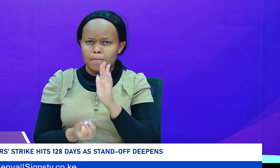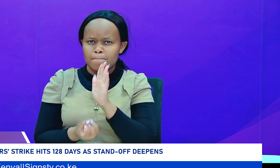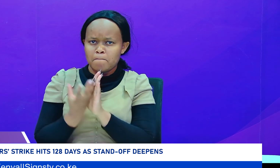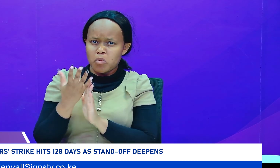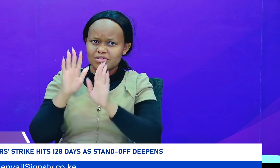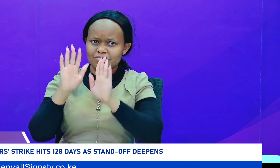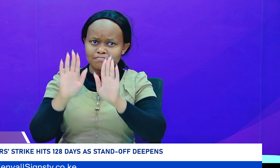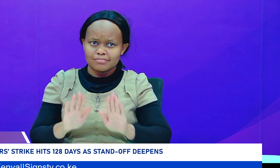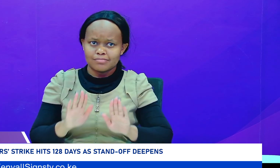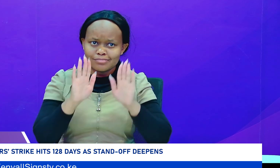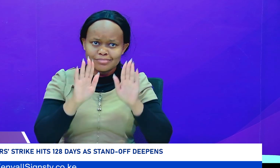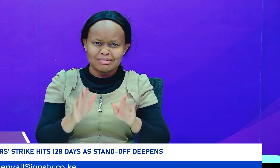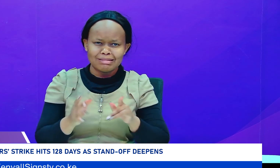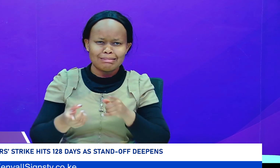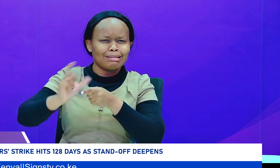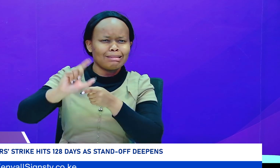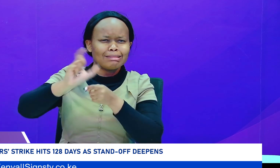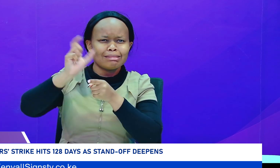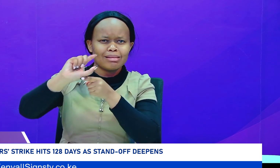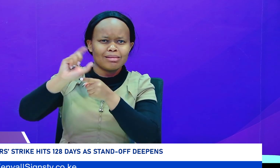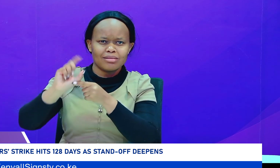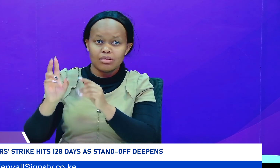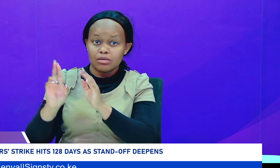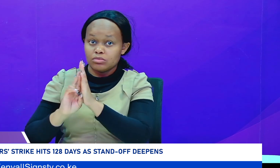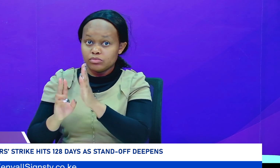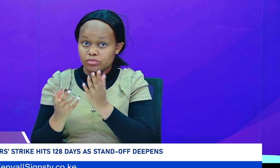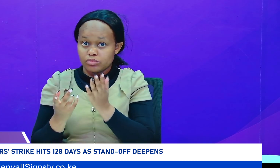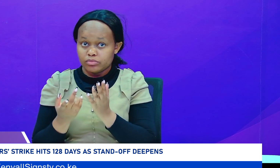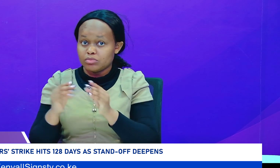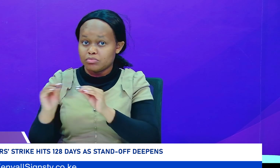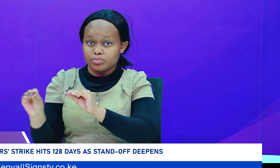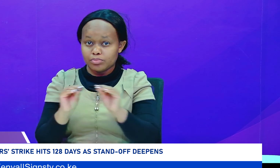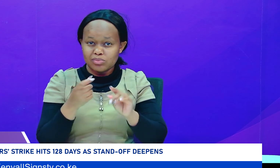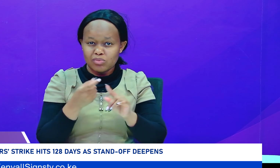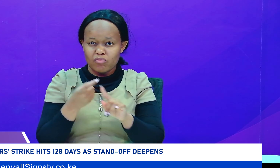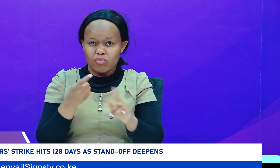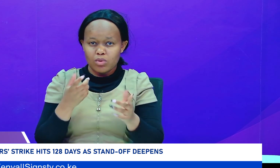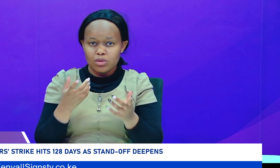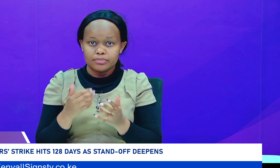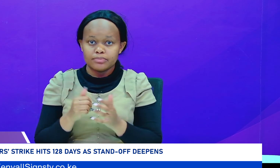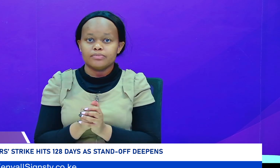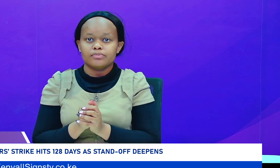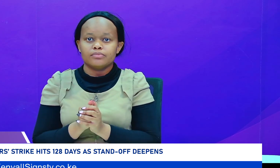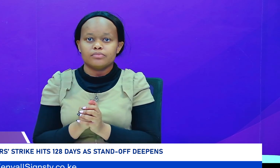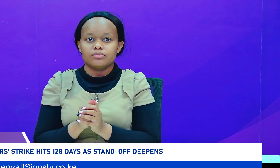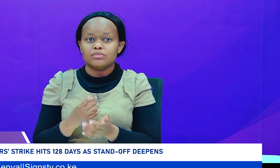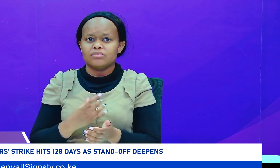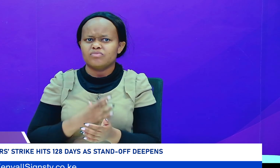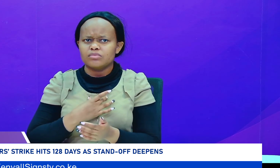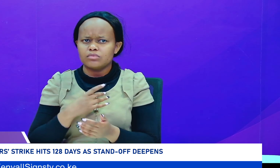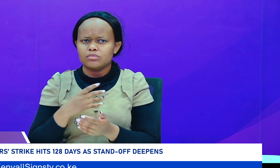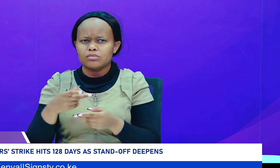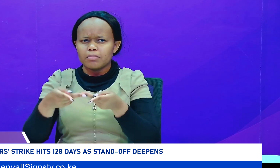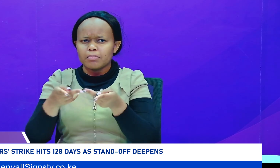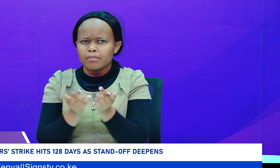Nyeri County, a group of 10 youth has launched a campaign to increase voter registration, moving from street to